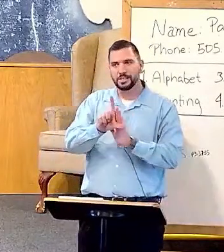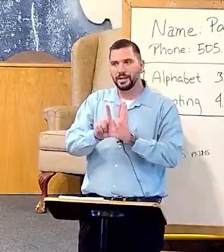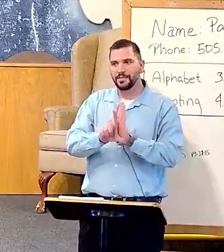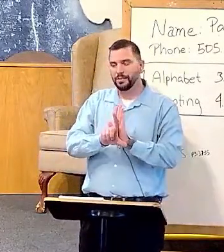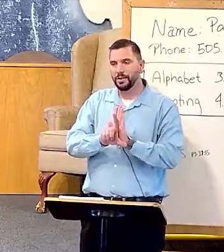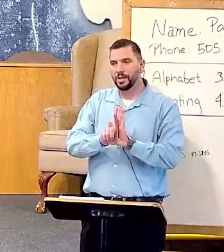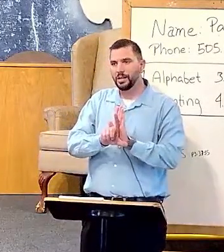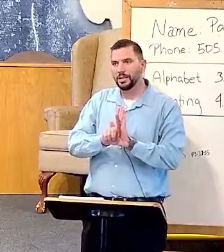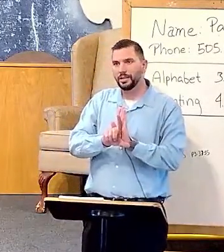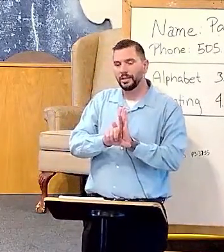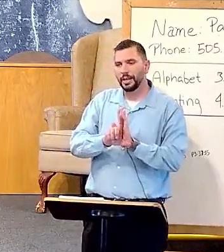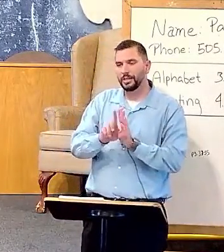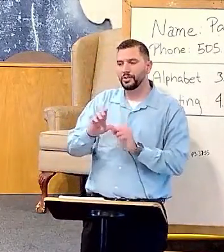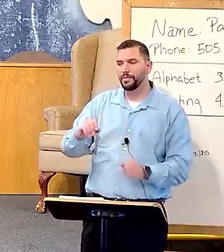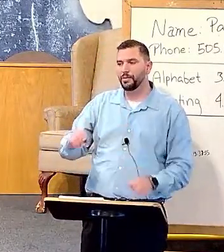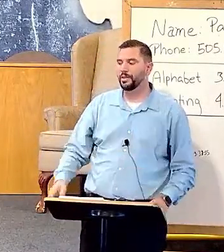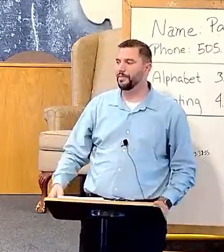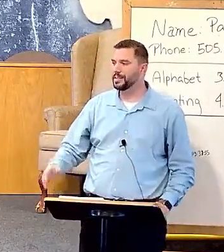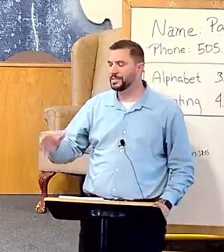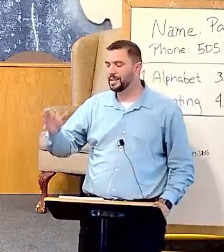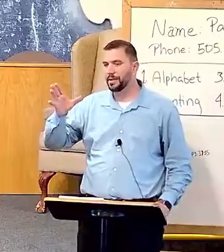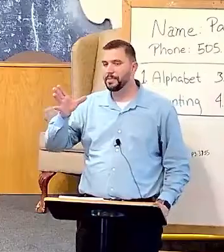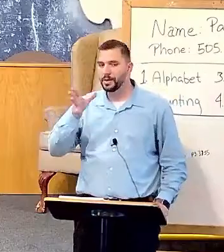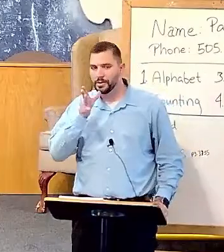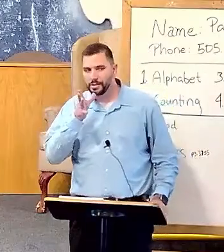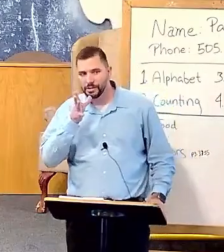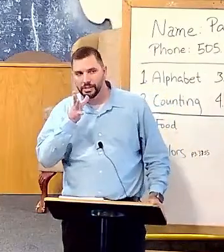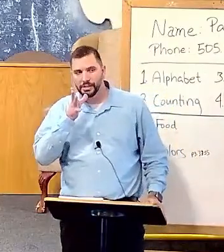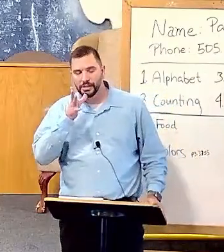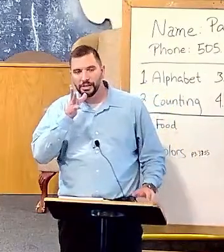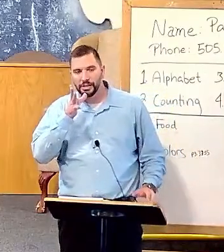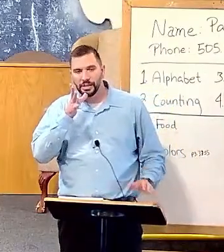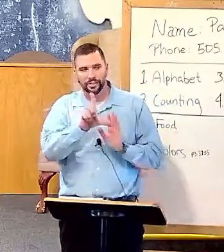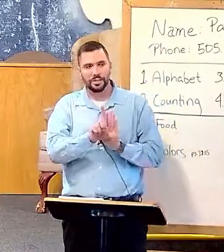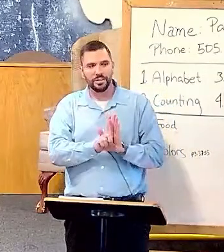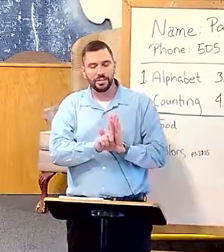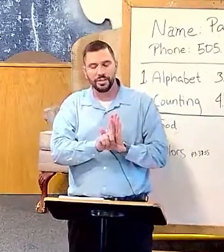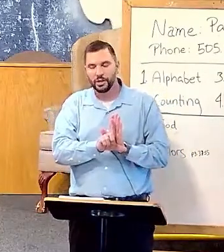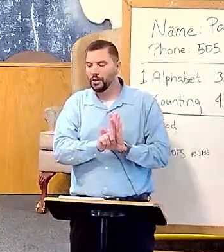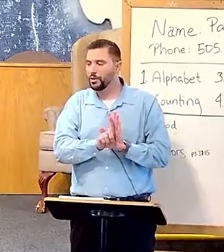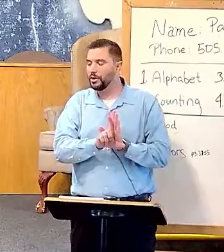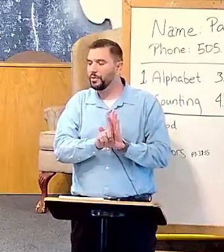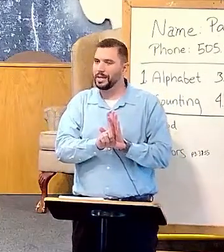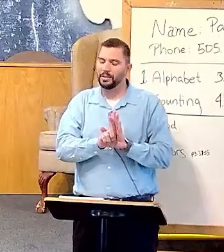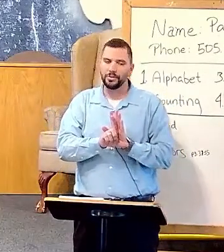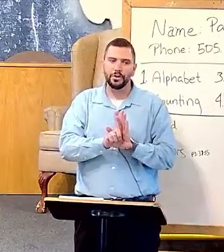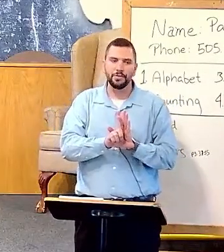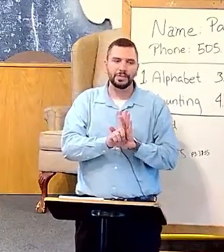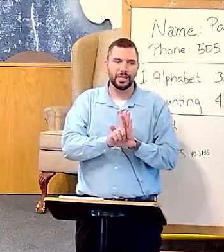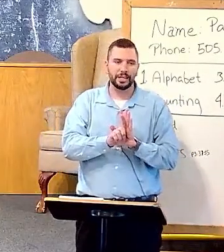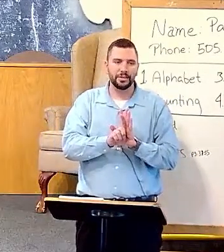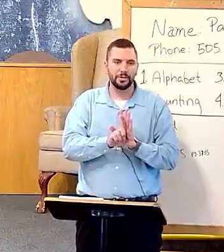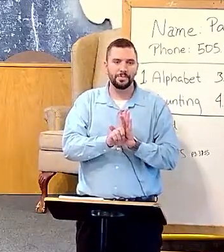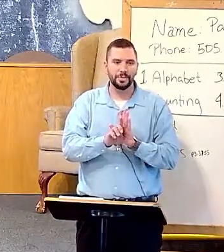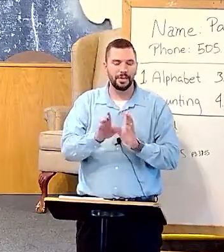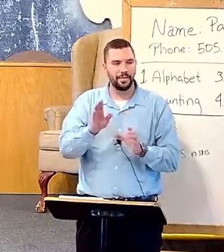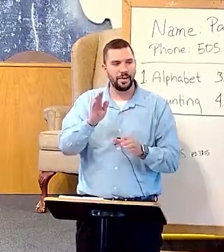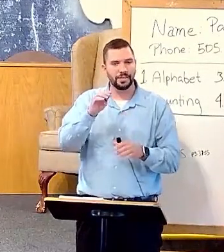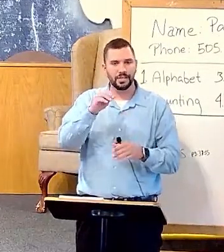for law. And so if I said my mother-in-law, you don't always, I don't know if it's technical, if you have to sign